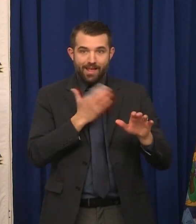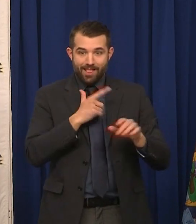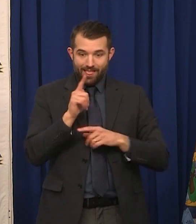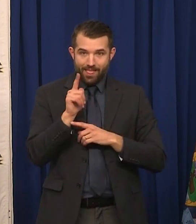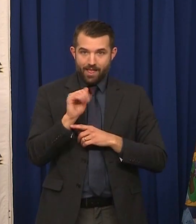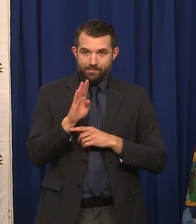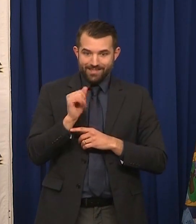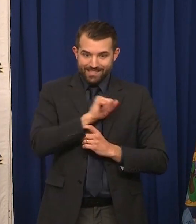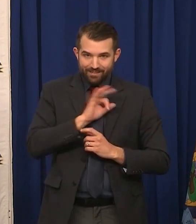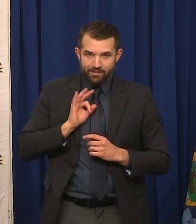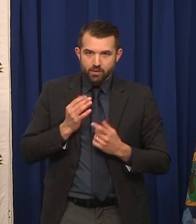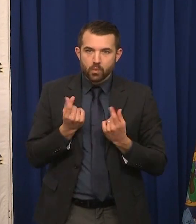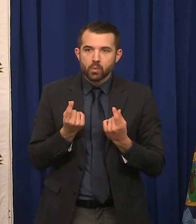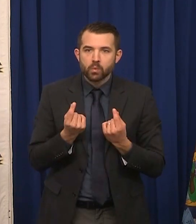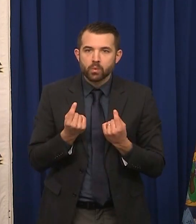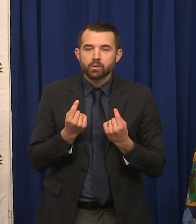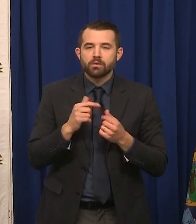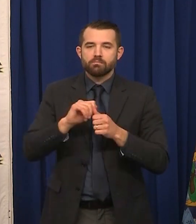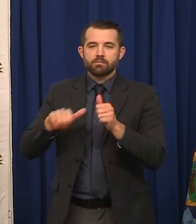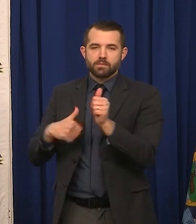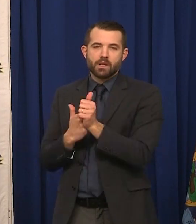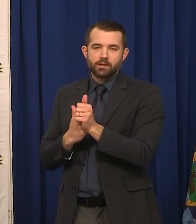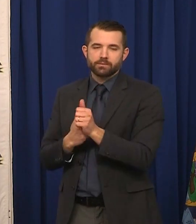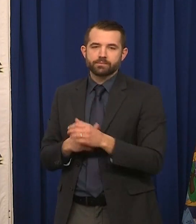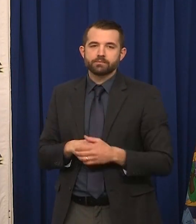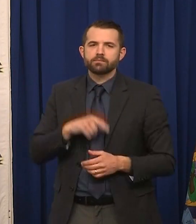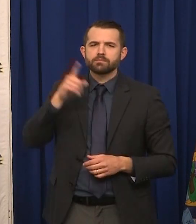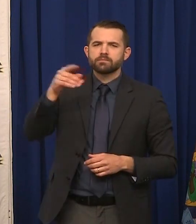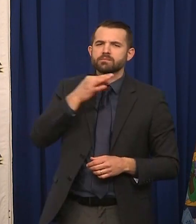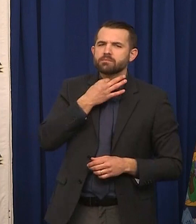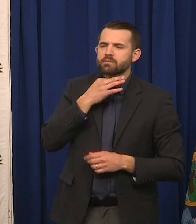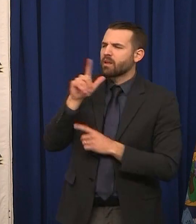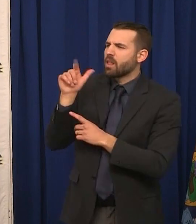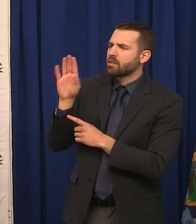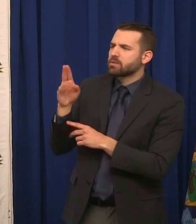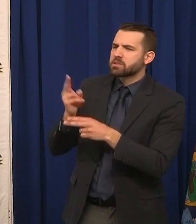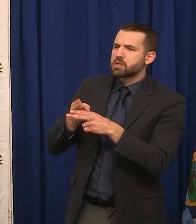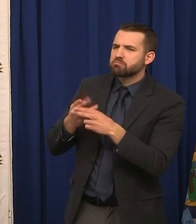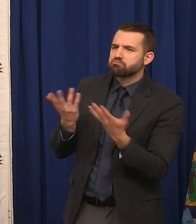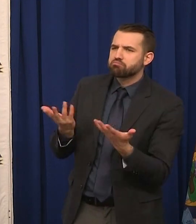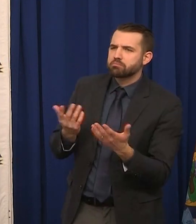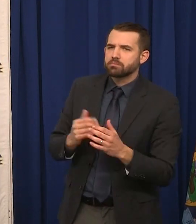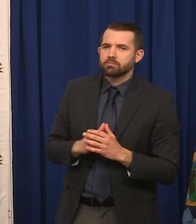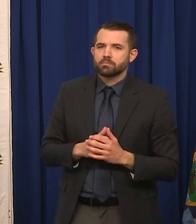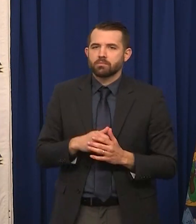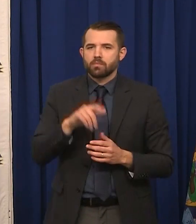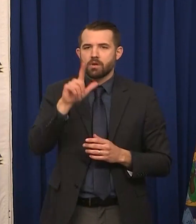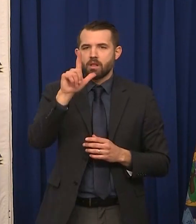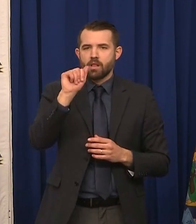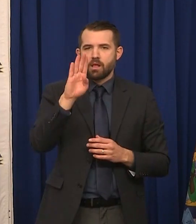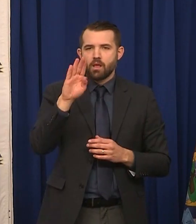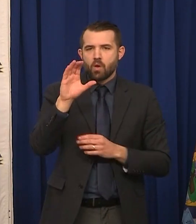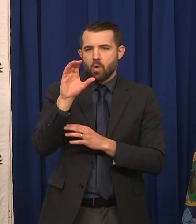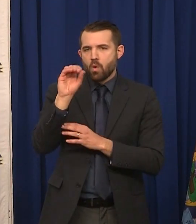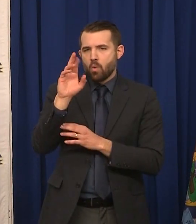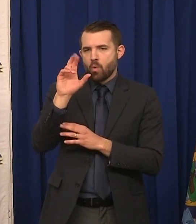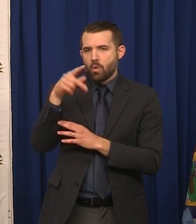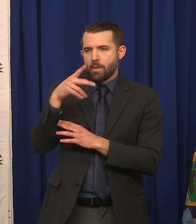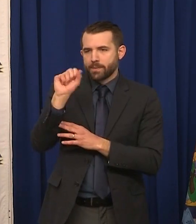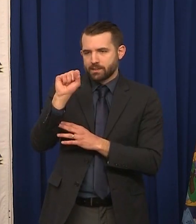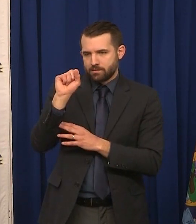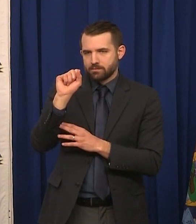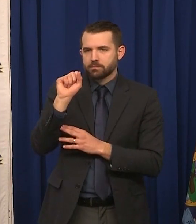to? Yep, we're using a commercial laboratory called LabCorp. In like a different state? So